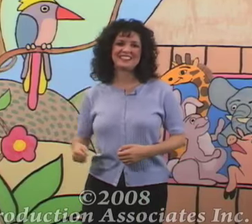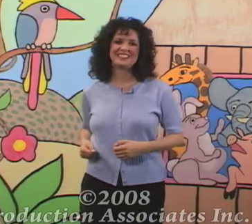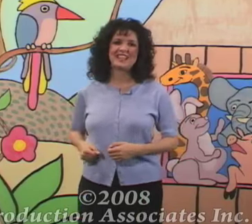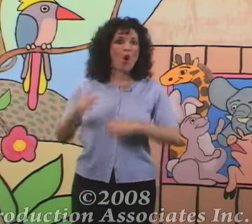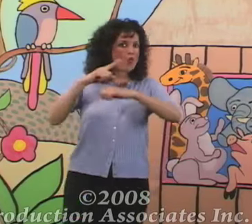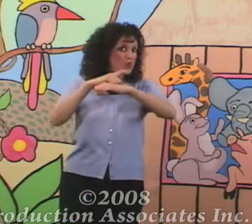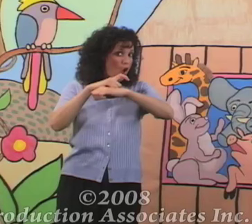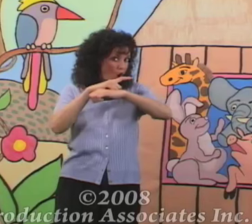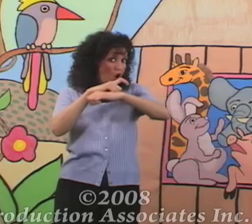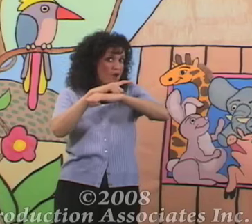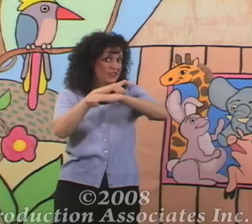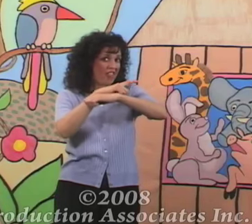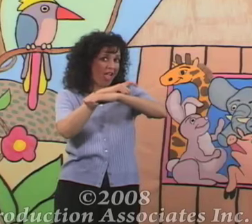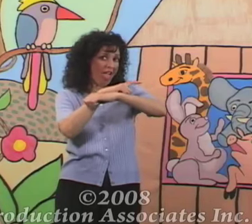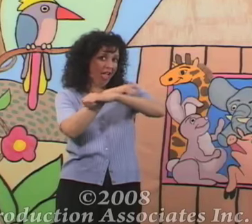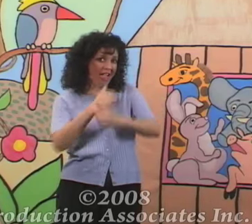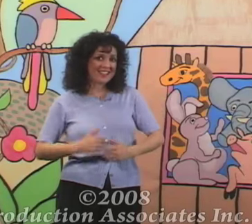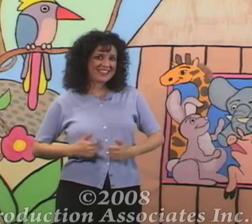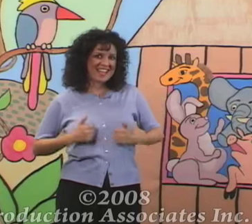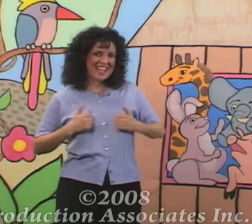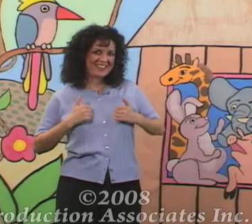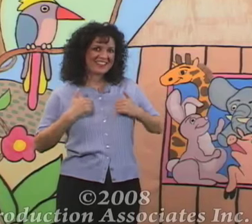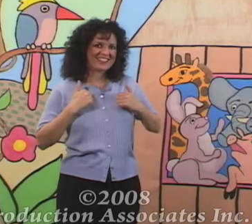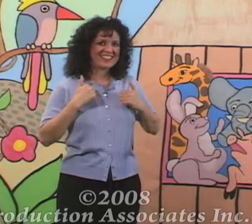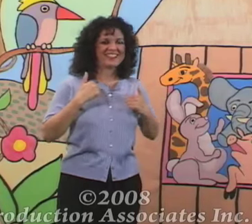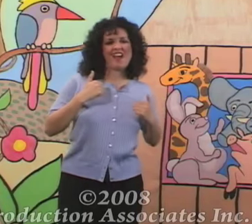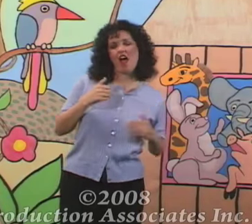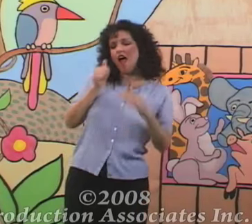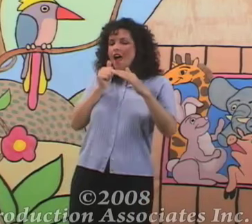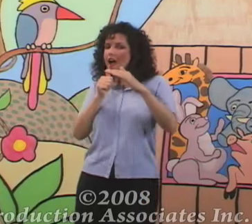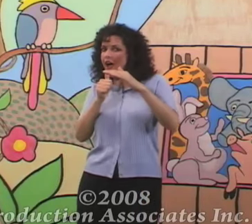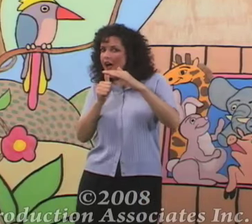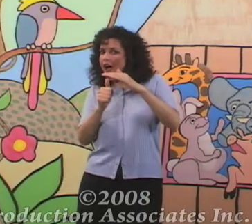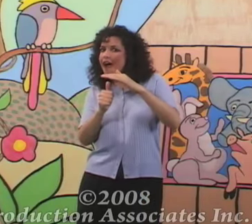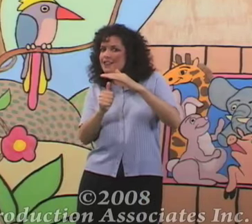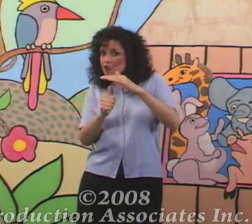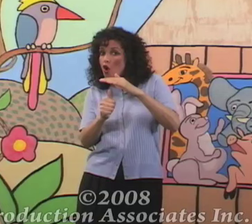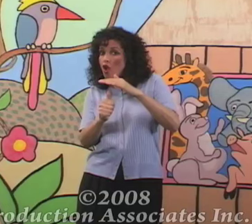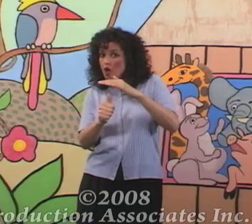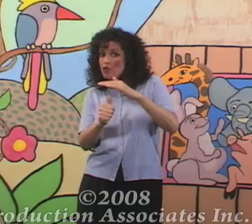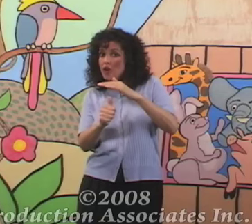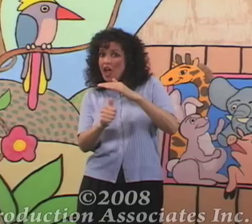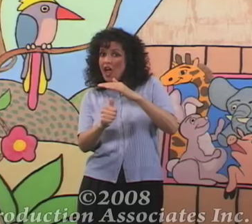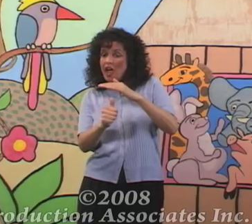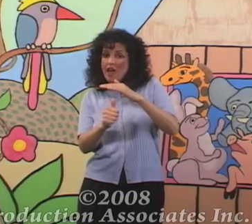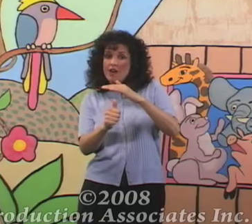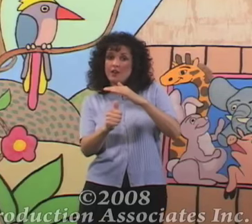Worms they live under the ground.